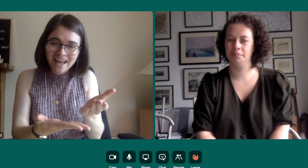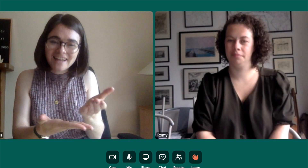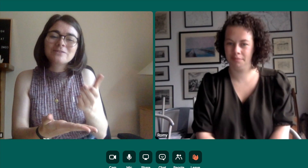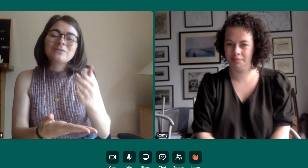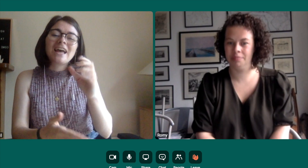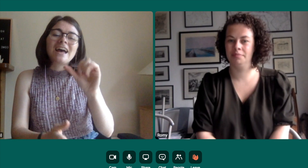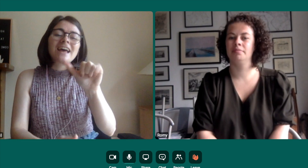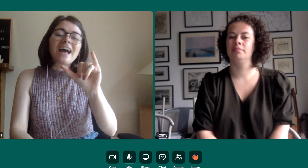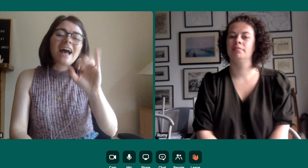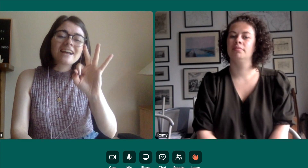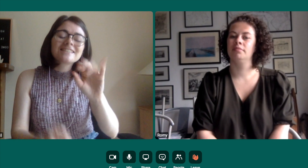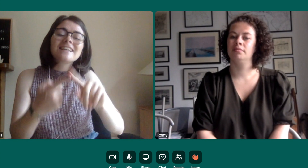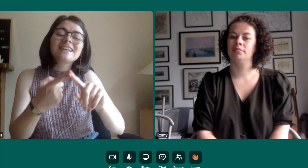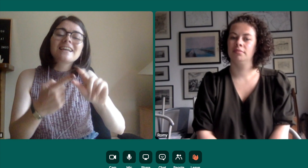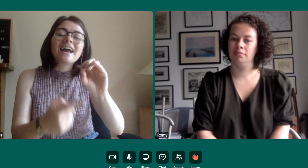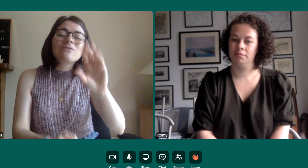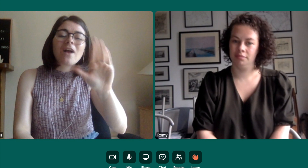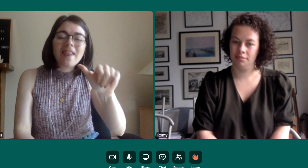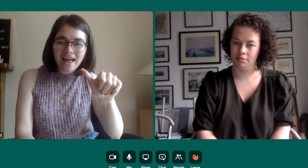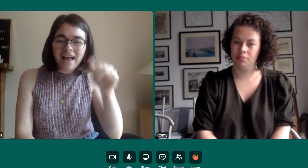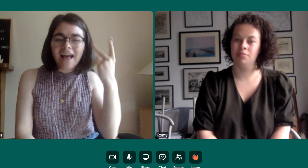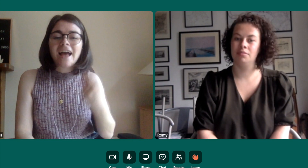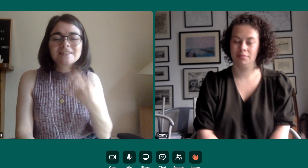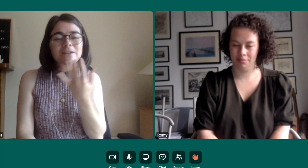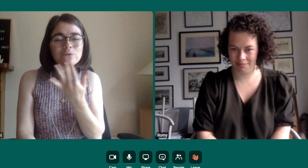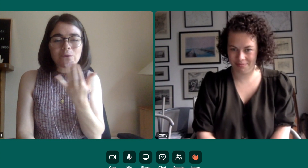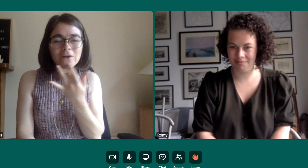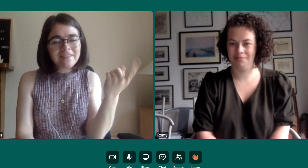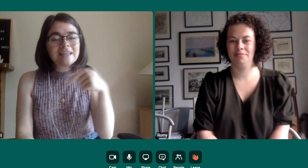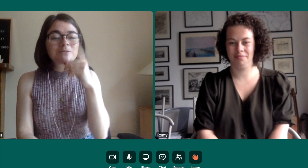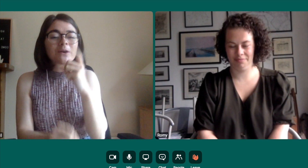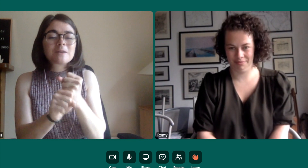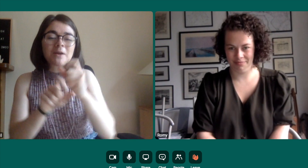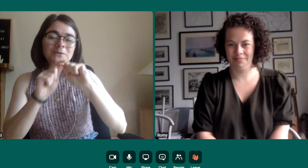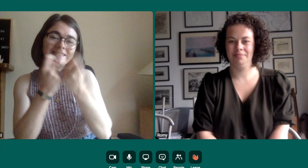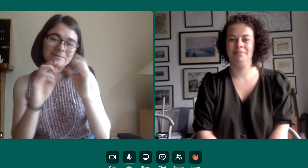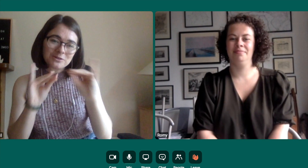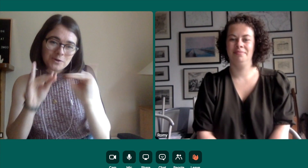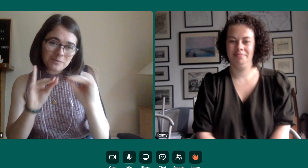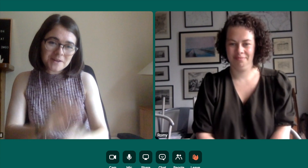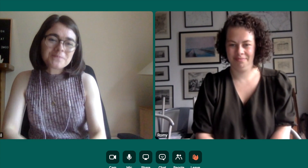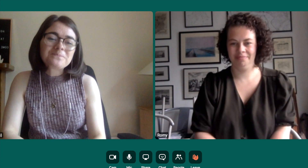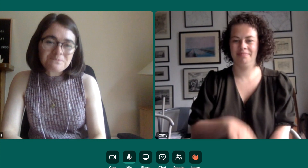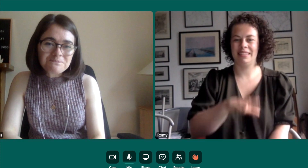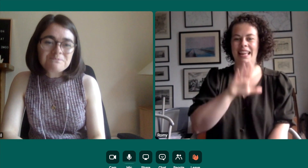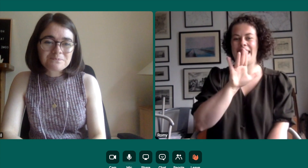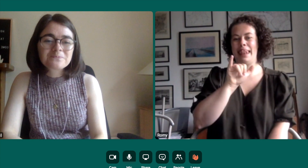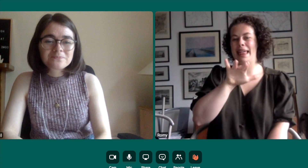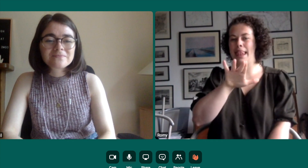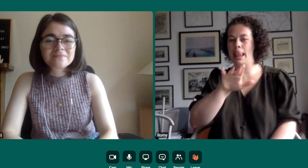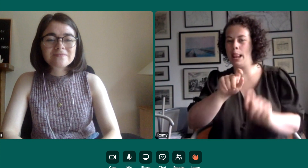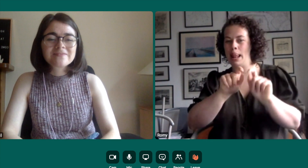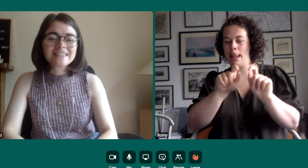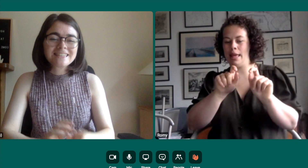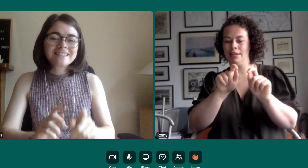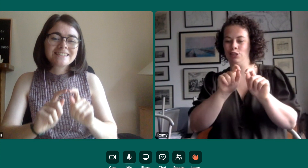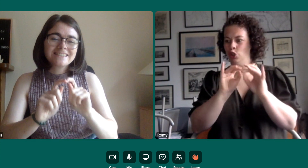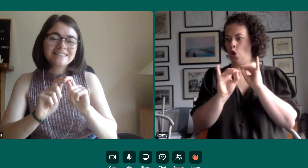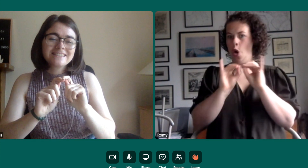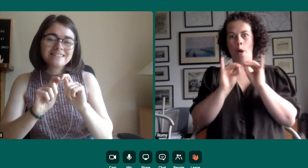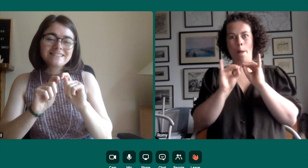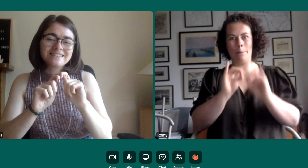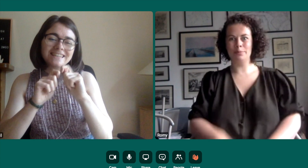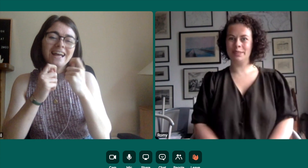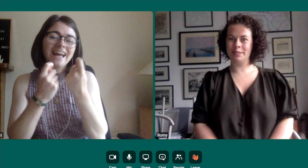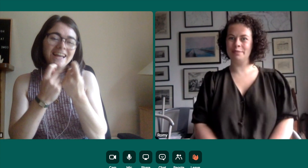interpreting. Little Terps, reunited. Makes the dream work. It does indeed.